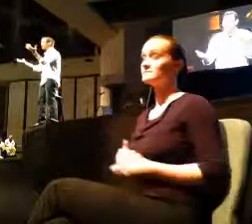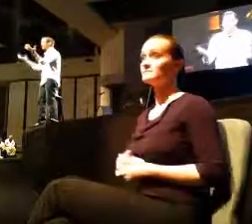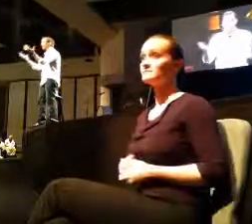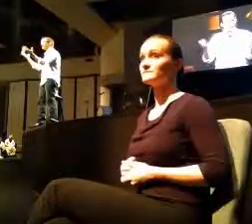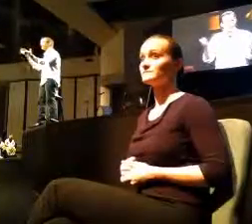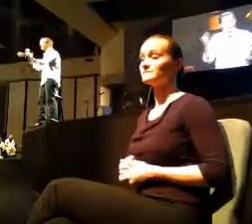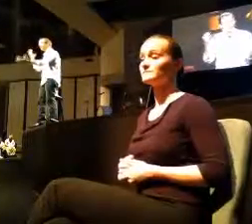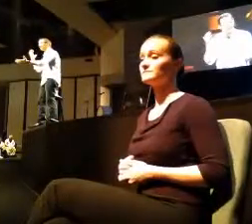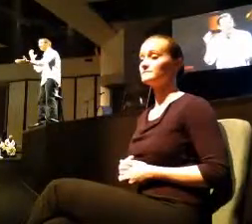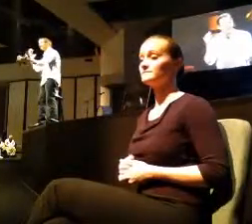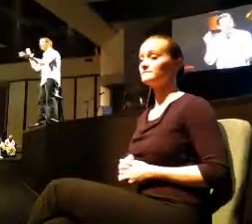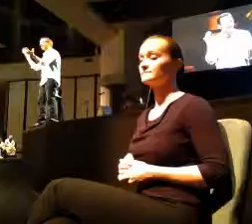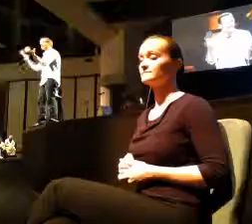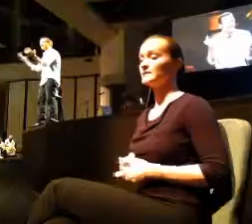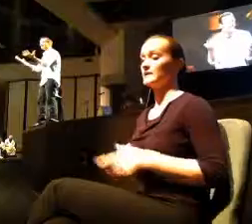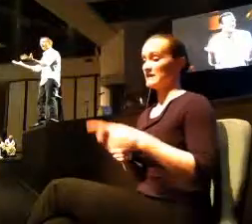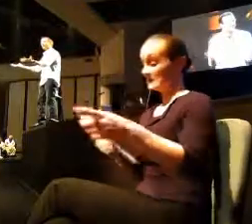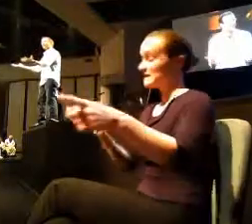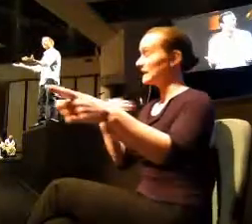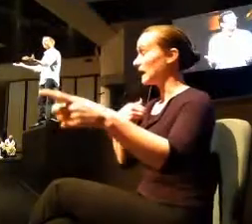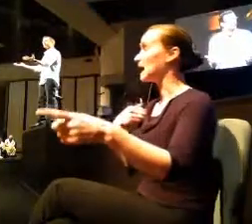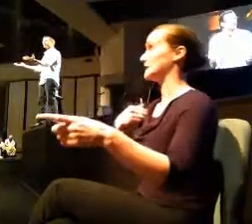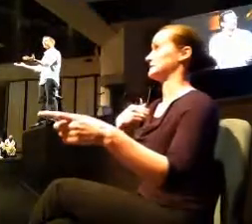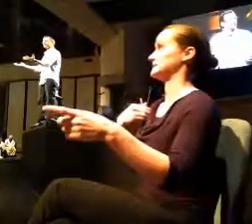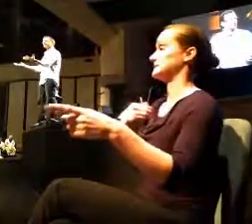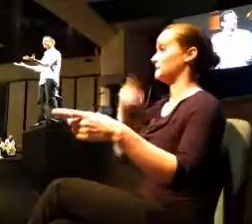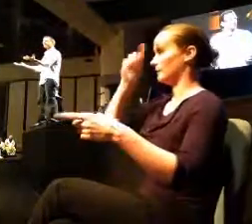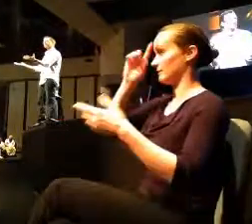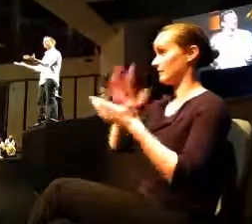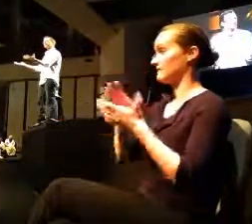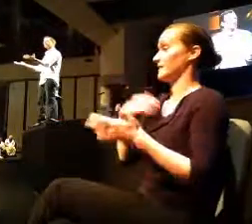the mixture of his belief and doubt.